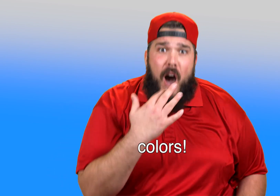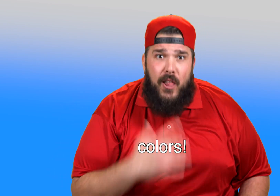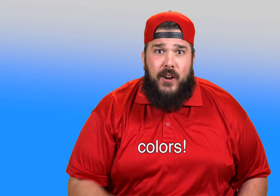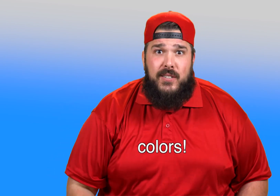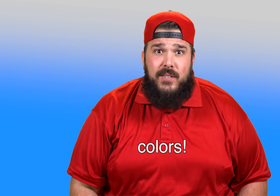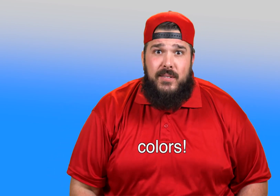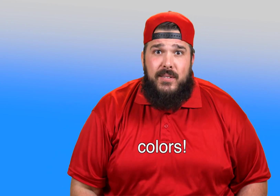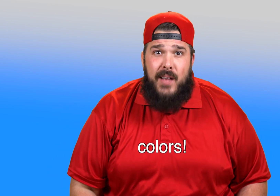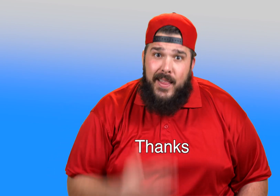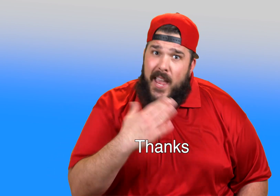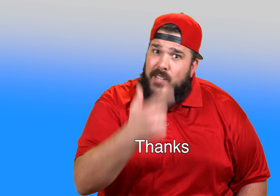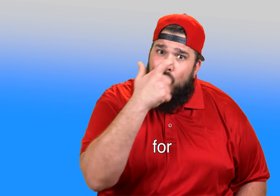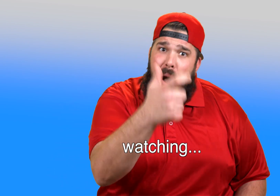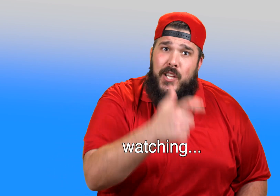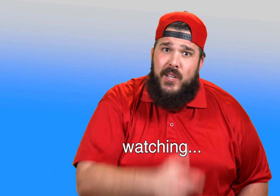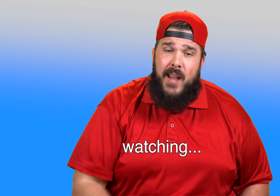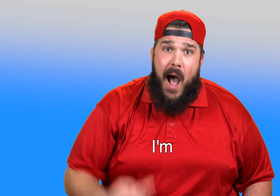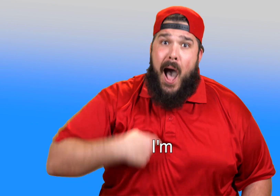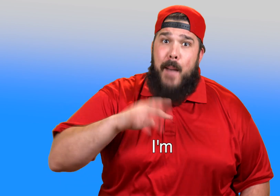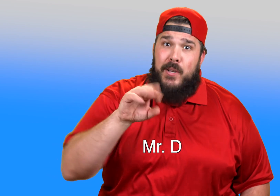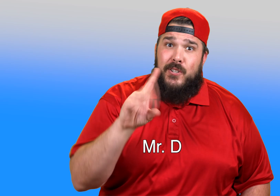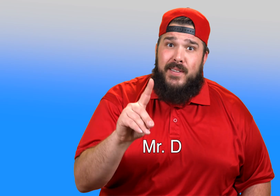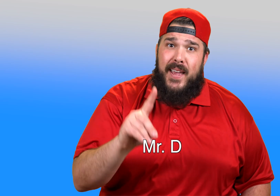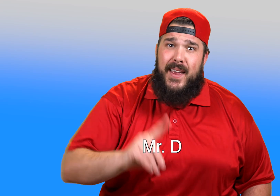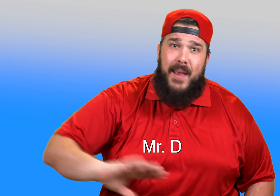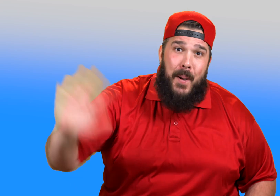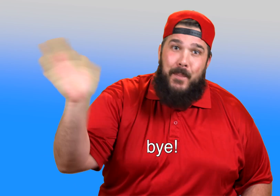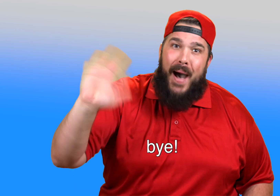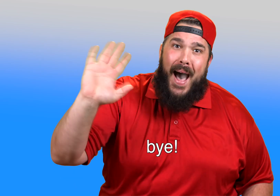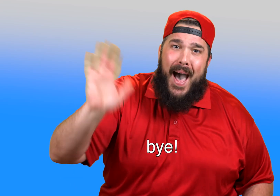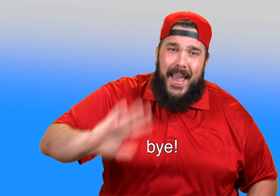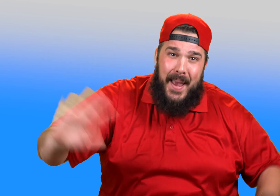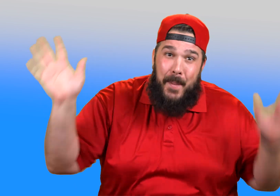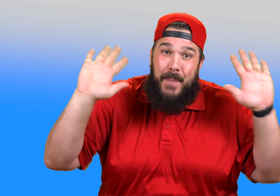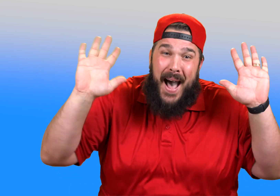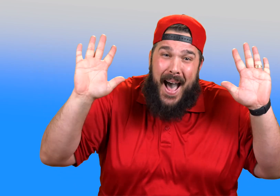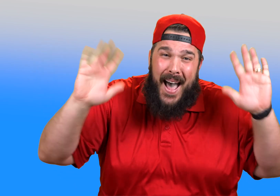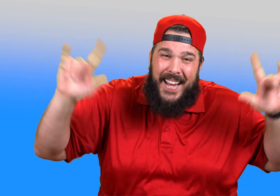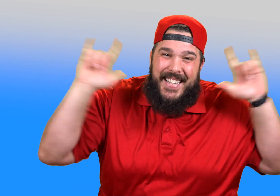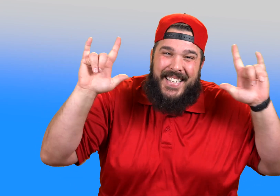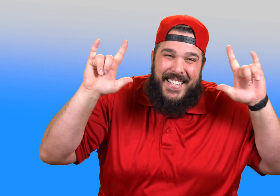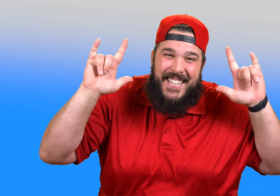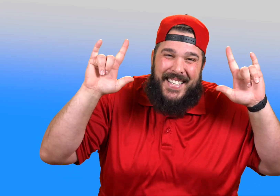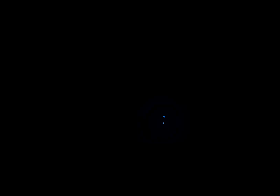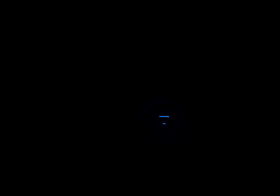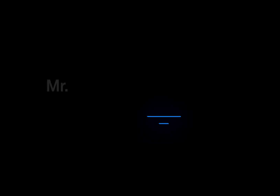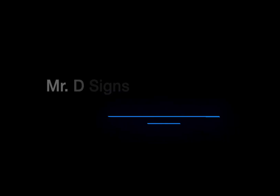your colors. Thanks for watching. I'm Mr. D. Bye. Bye.